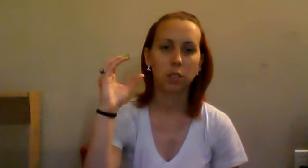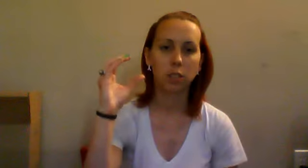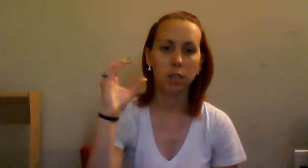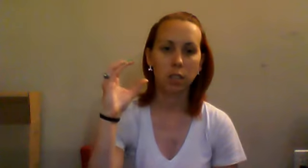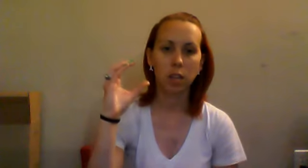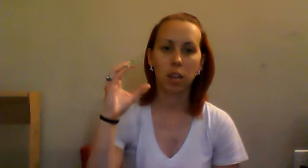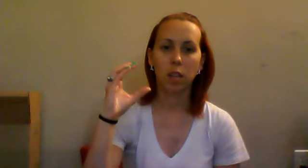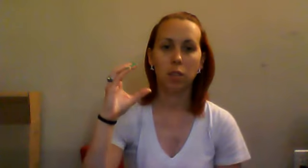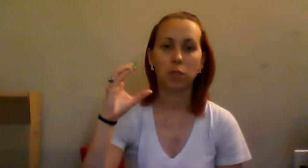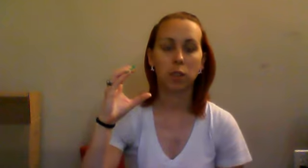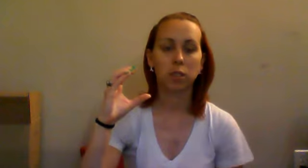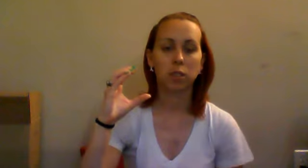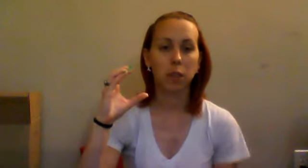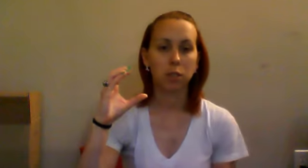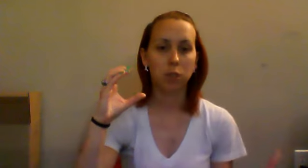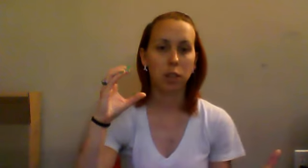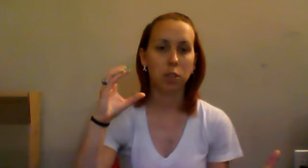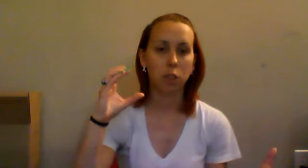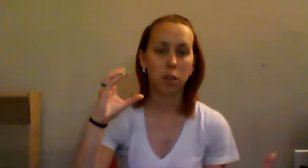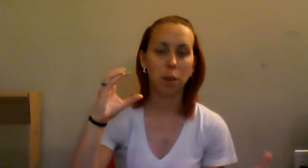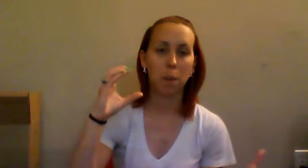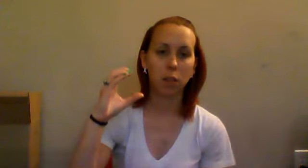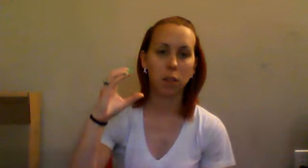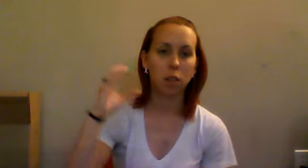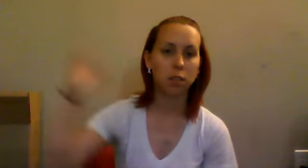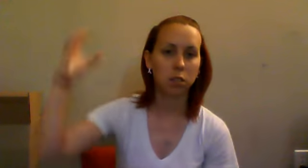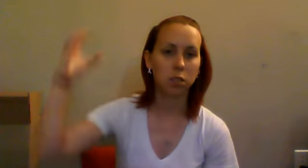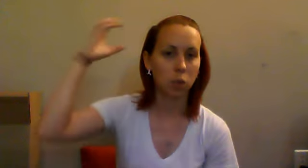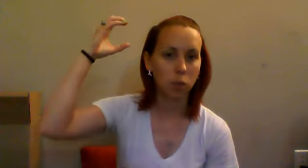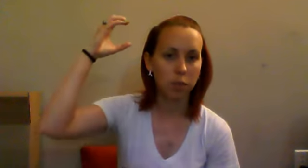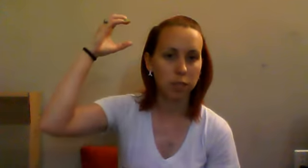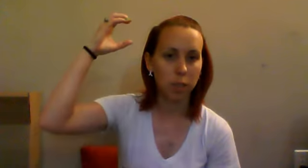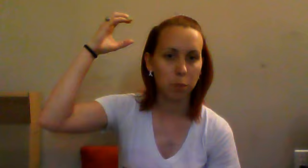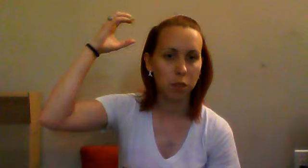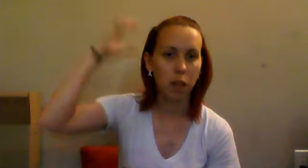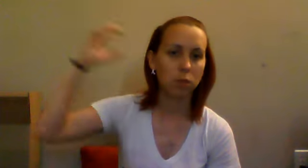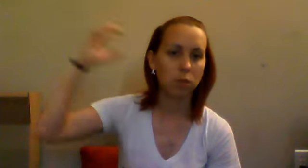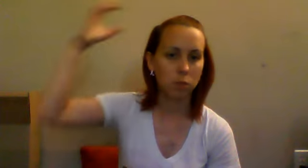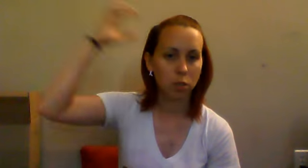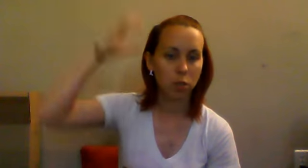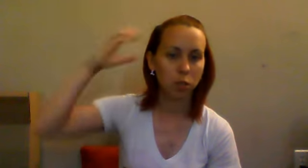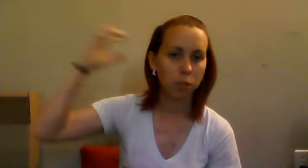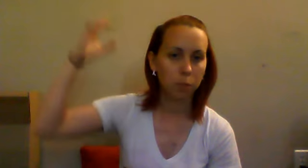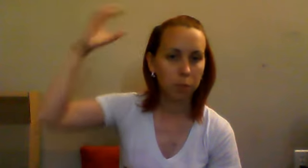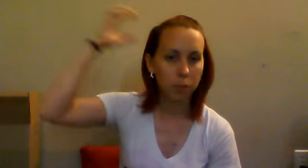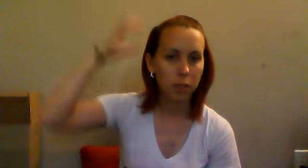C, and if you want to specify that you're talking about a male cousin, you're going to hold it at the top of your head and circle